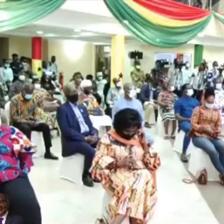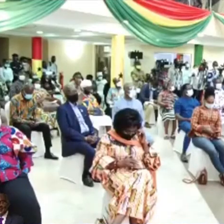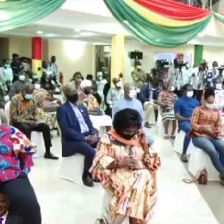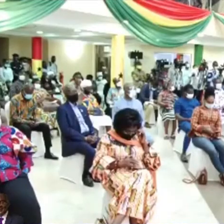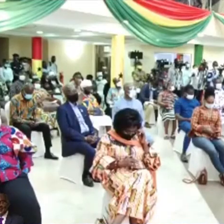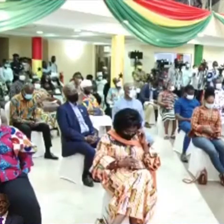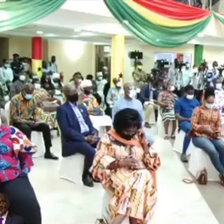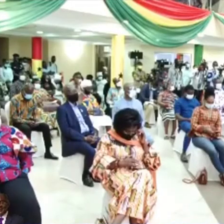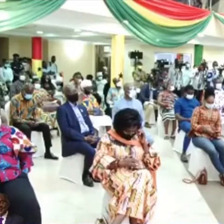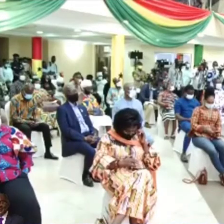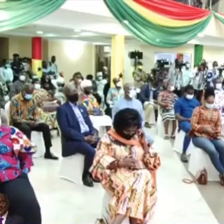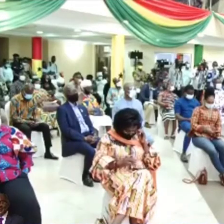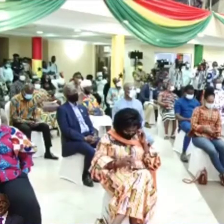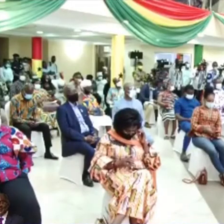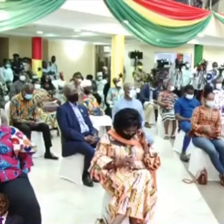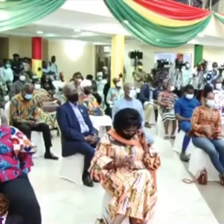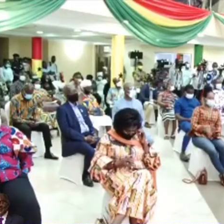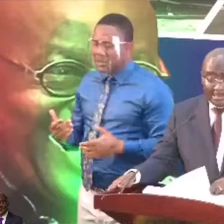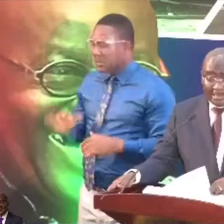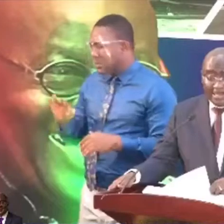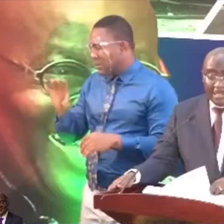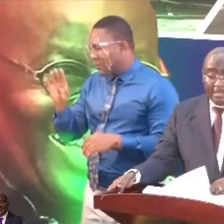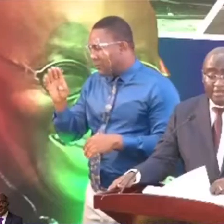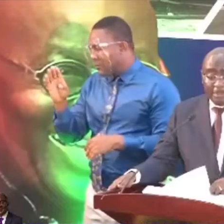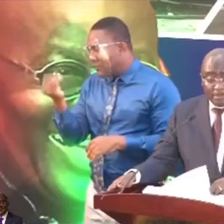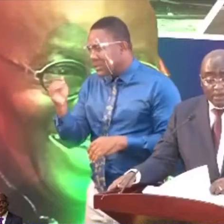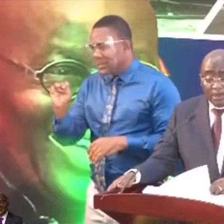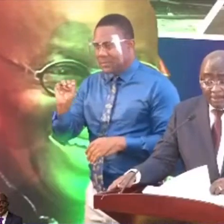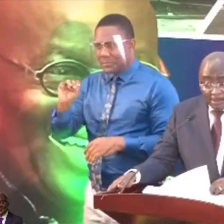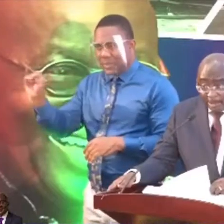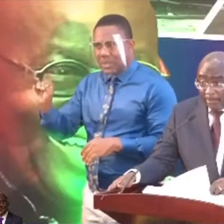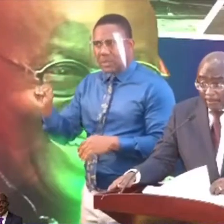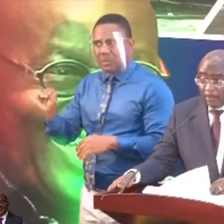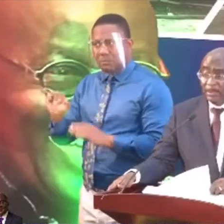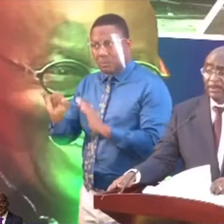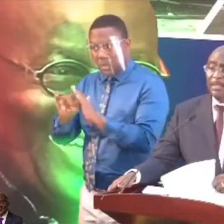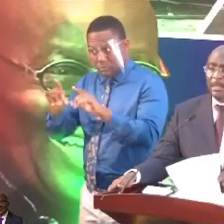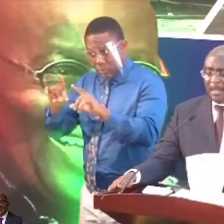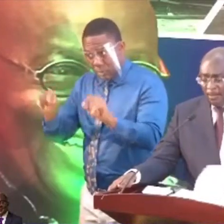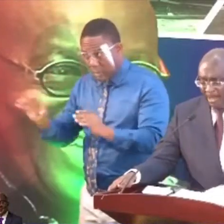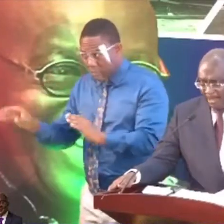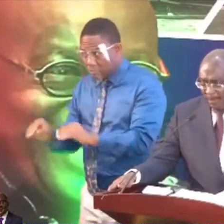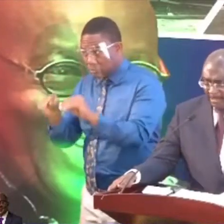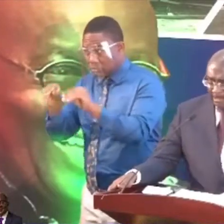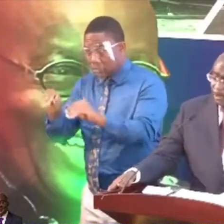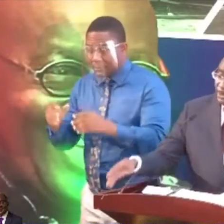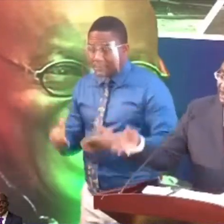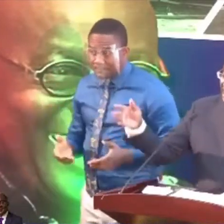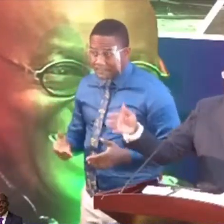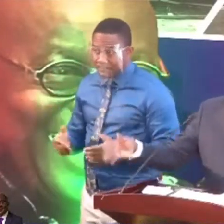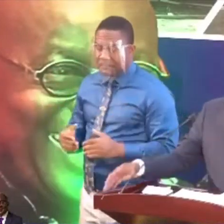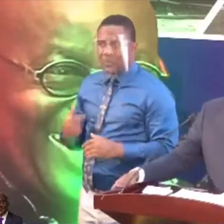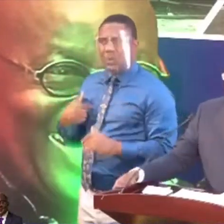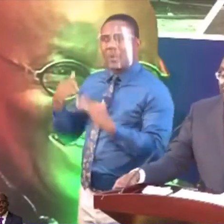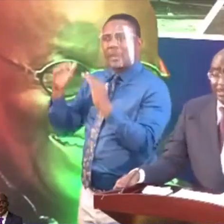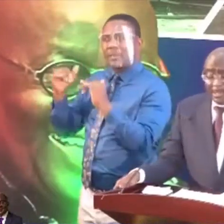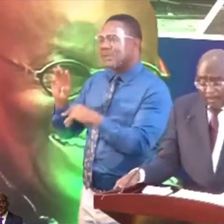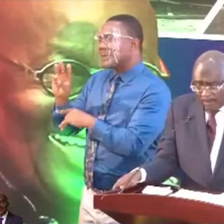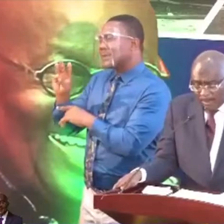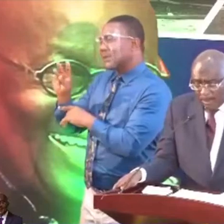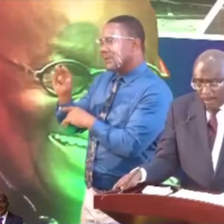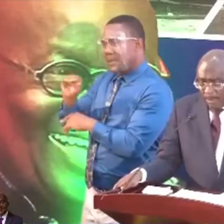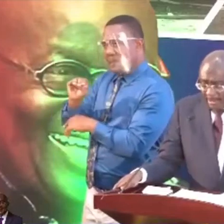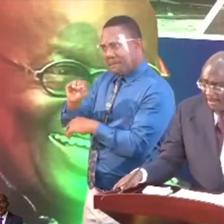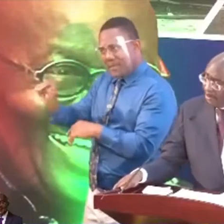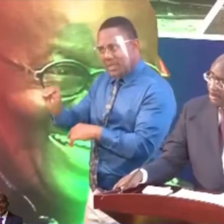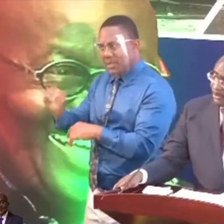So far, about 14 million cards people have been enrolled. We expect it to reach 16 million in the not